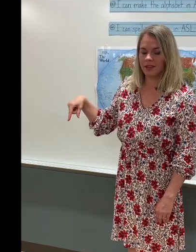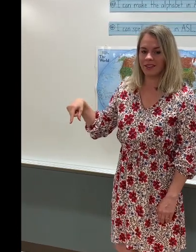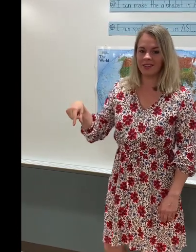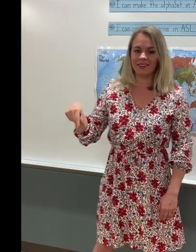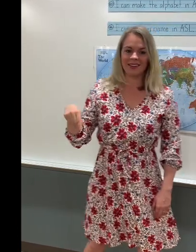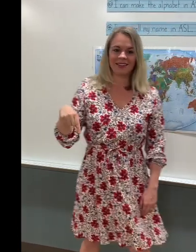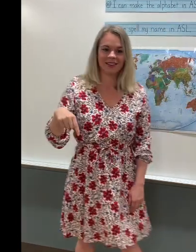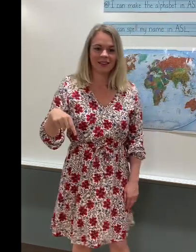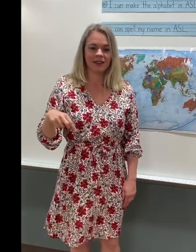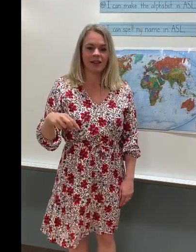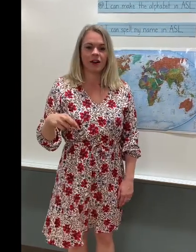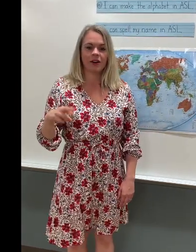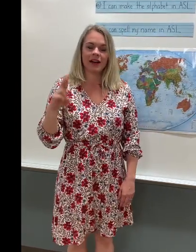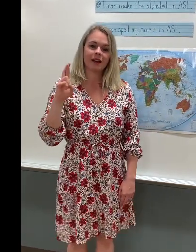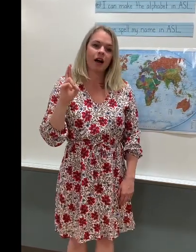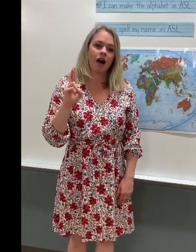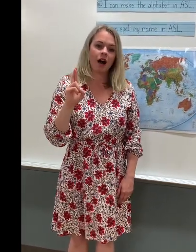Good. All right, R.